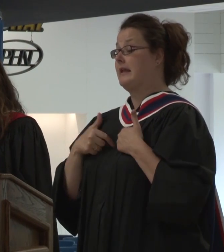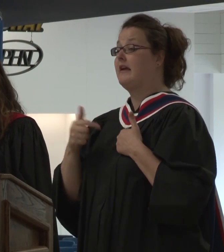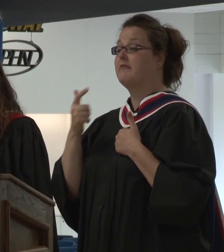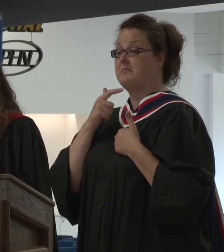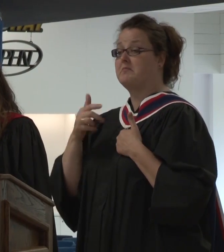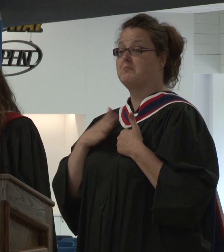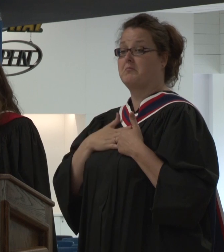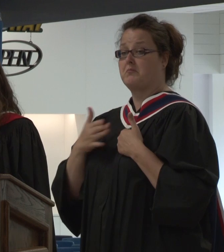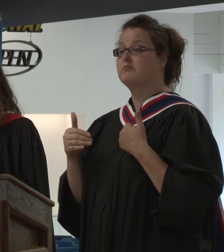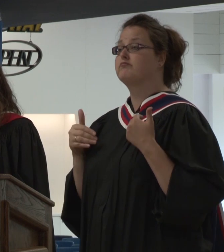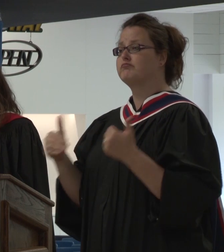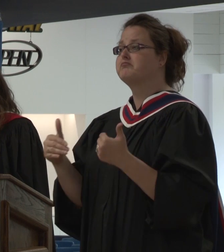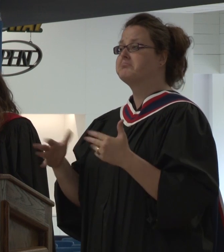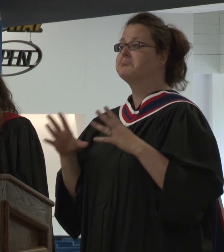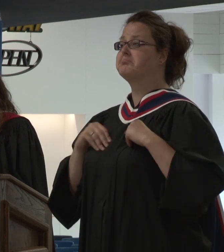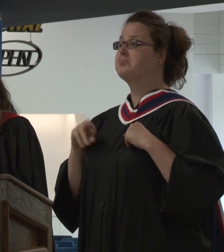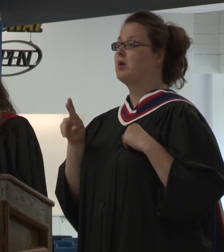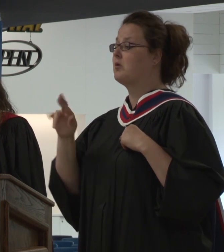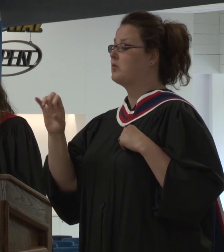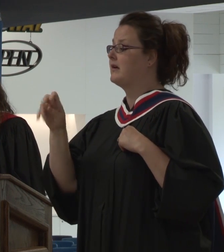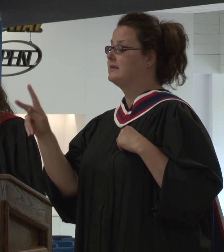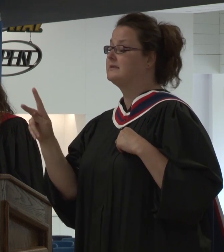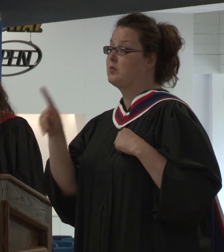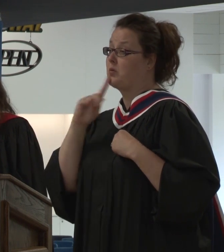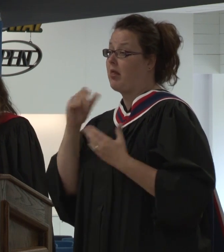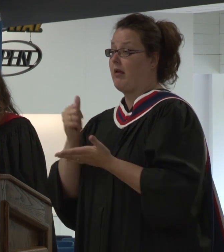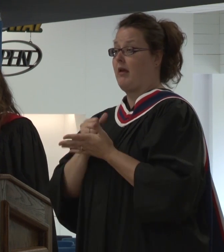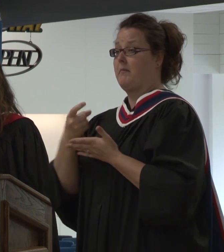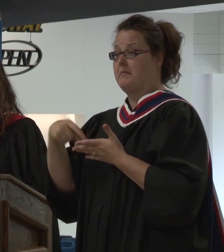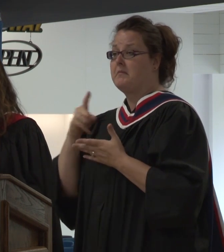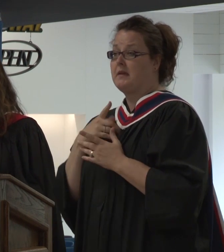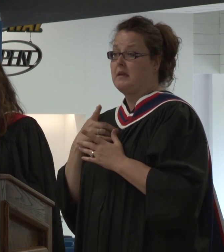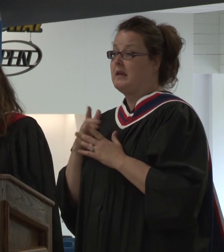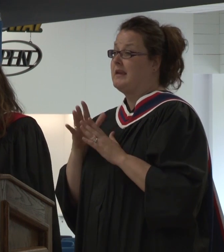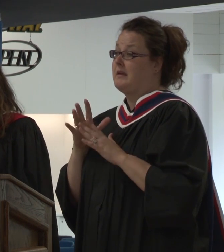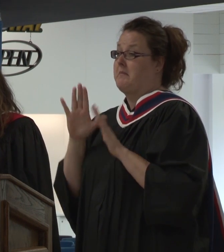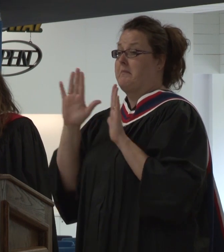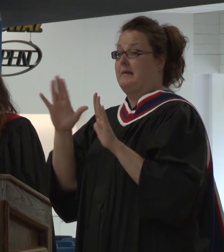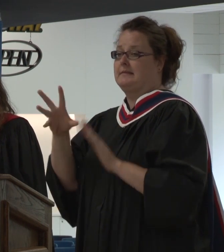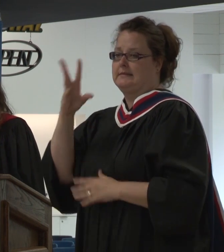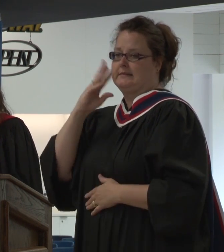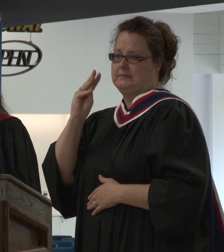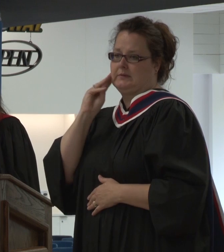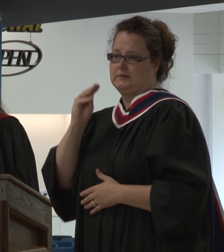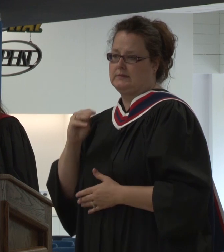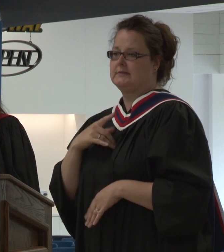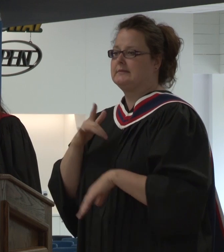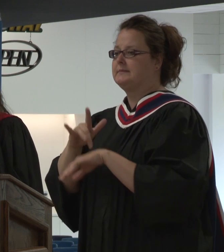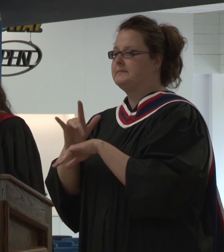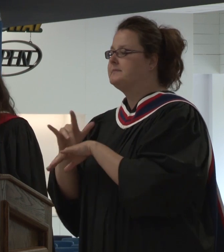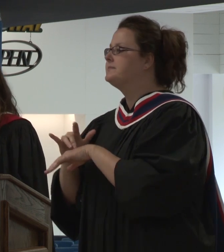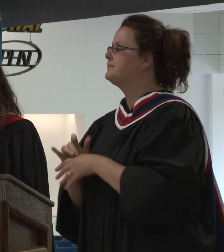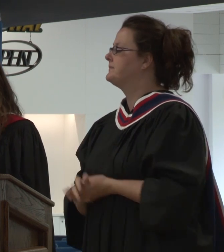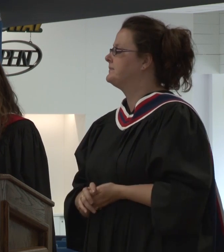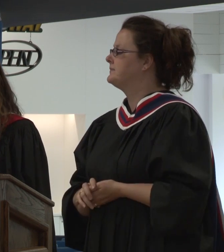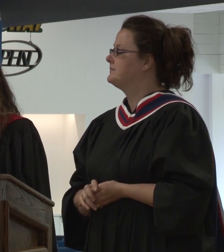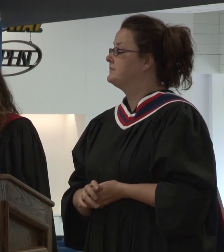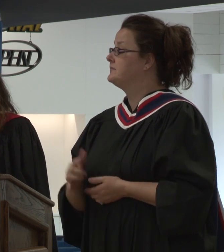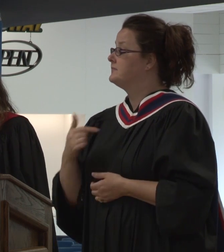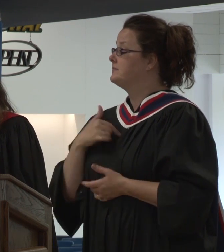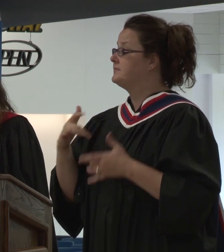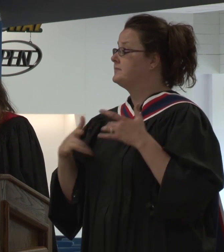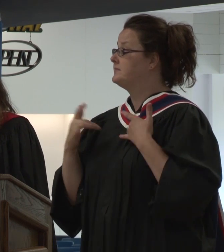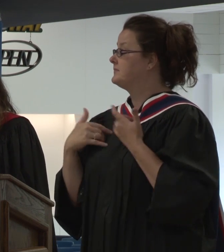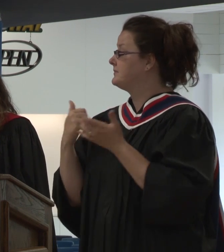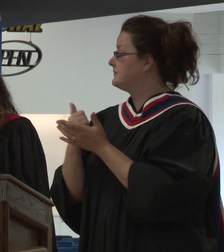step forward, to take a risk, has guided me towards some amazing experiences. From the excitement of helping